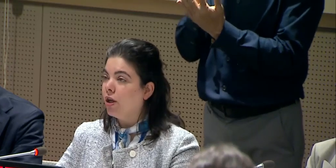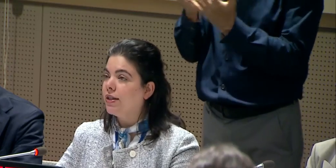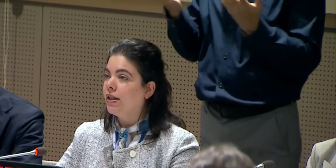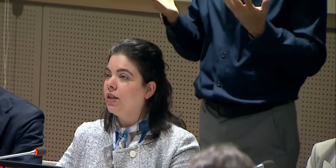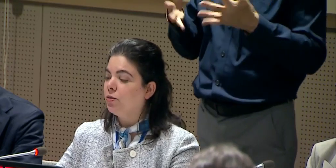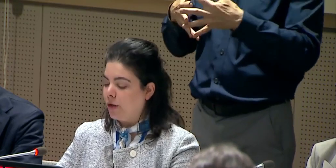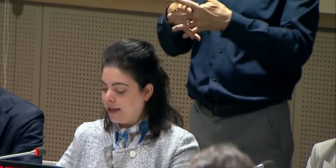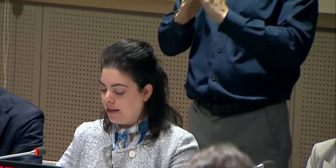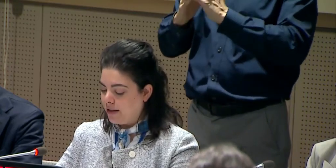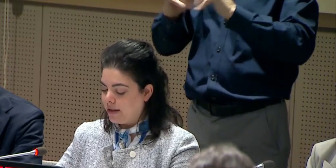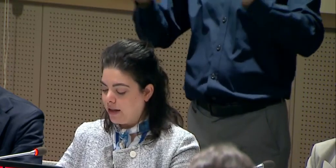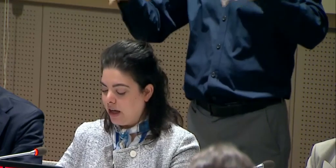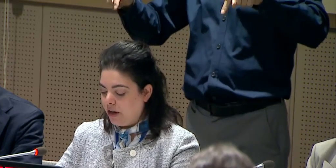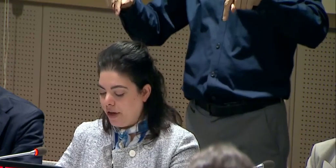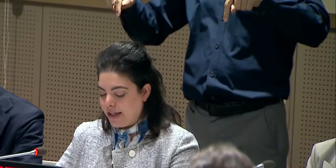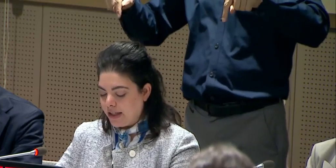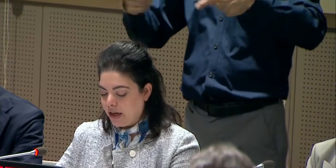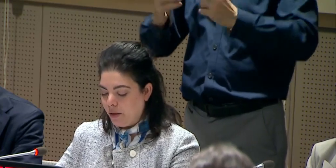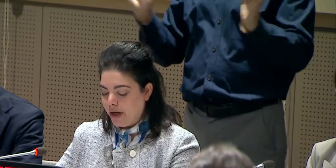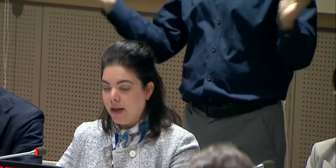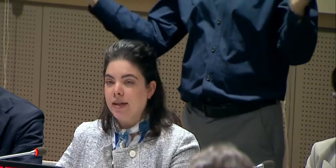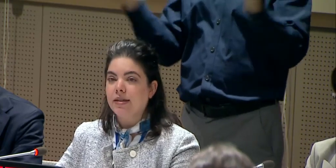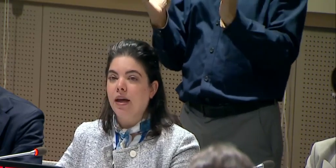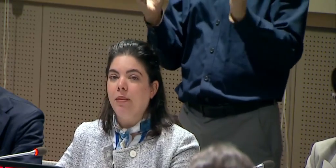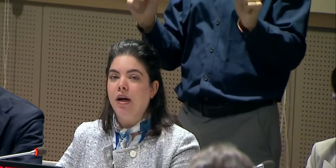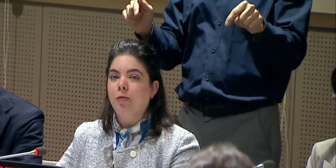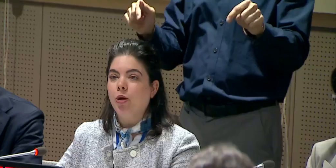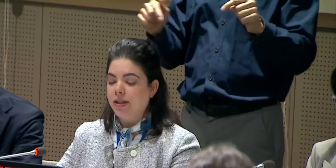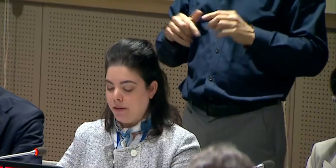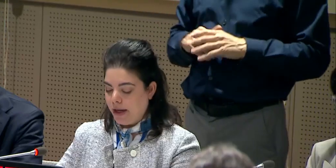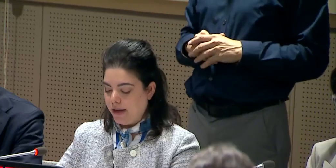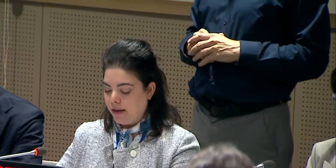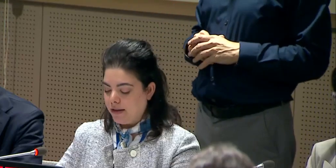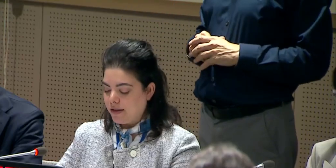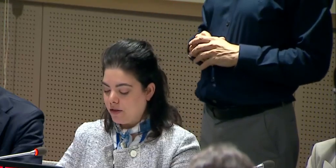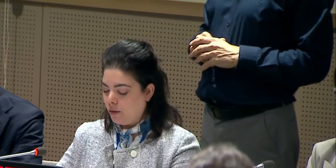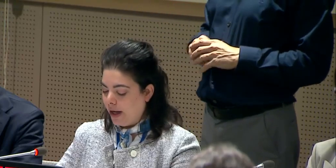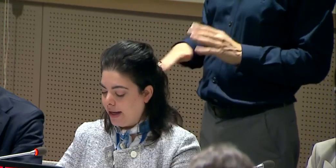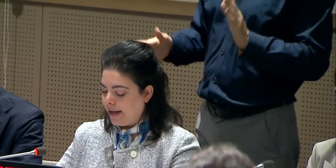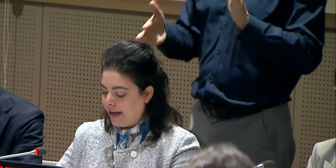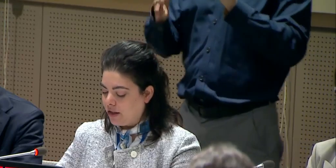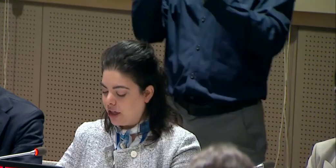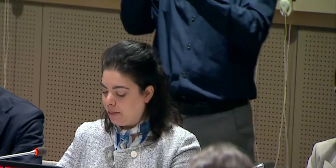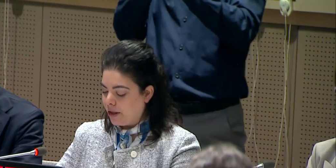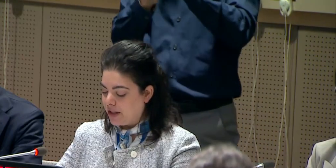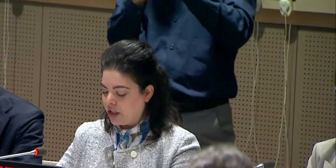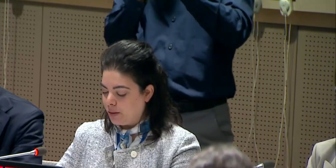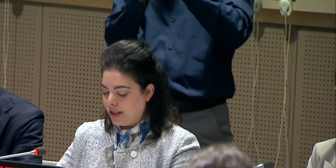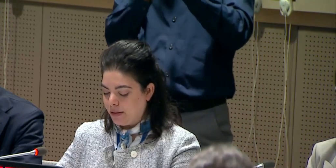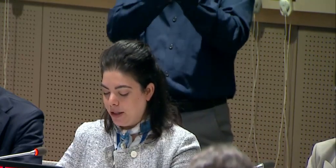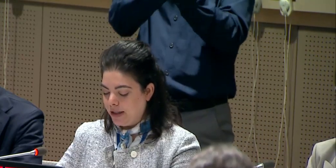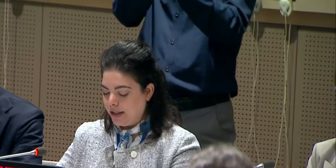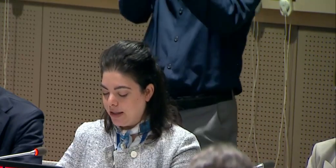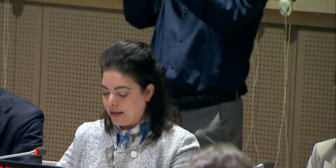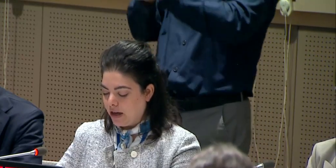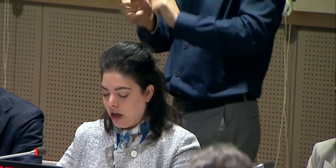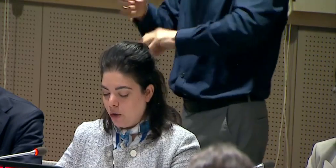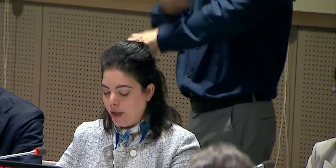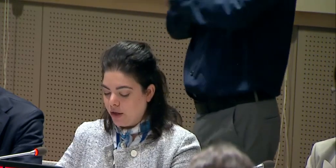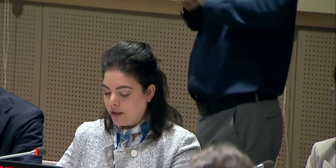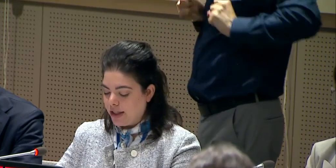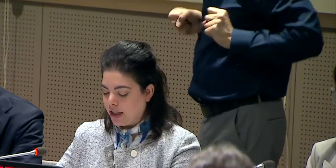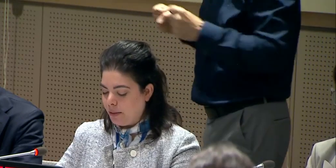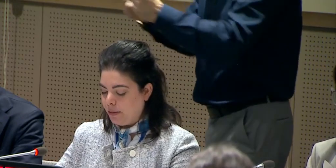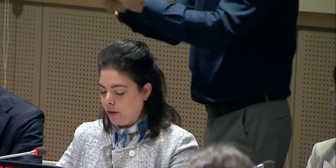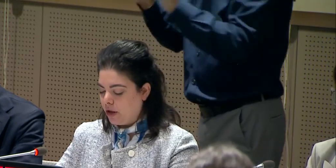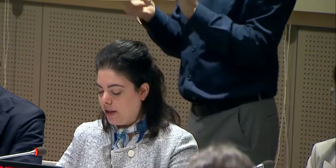from policy to practice, raising awareness among policymakers while engaging persons with disabilities,